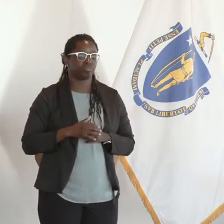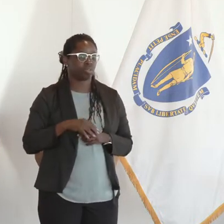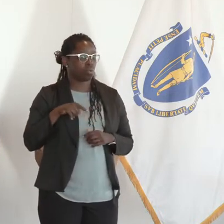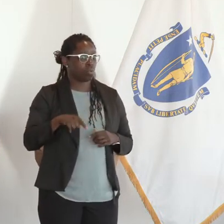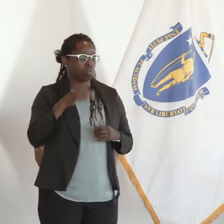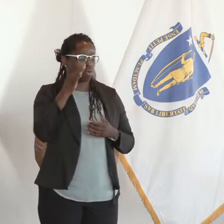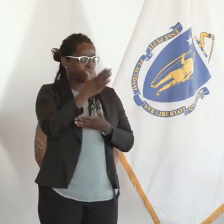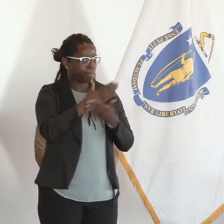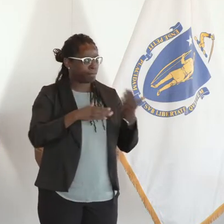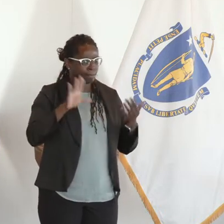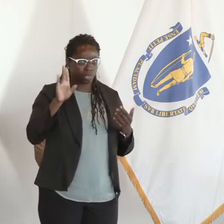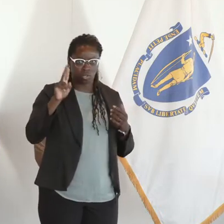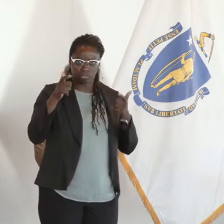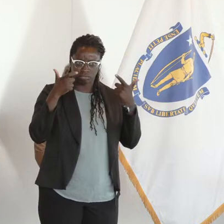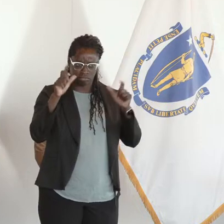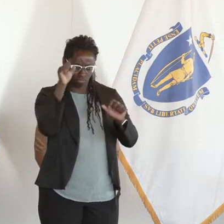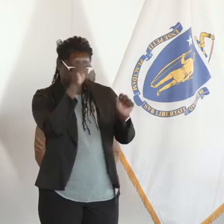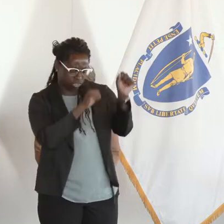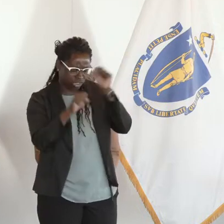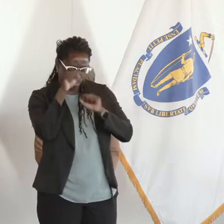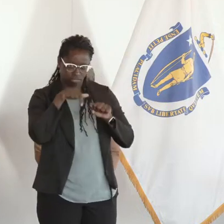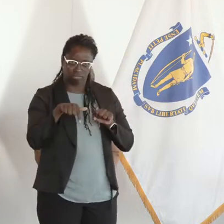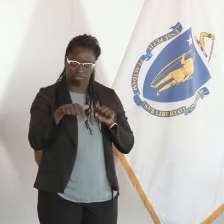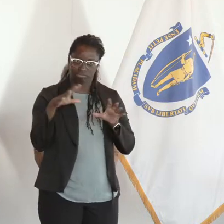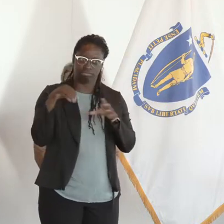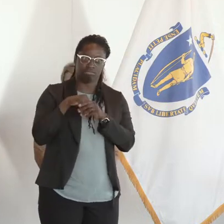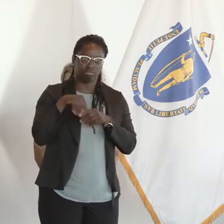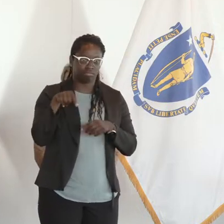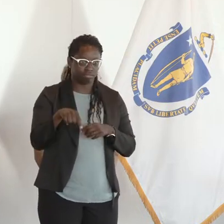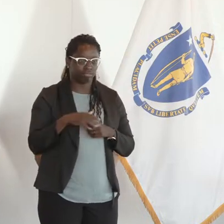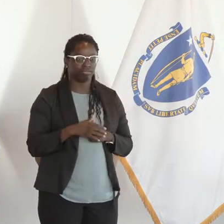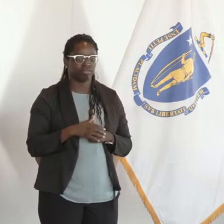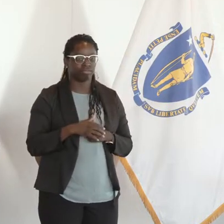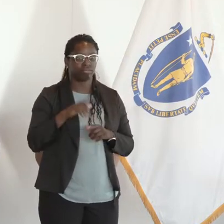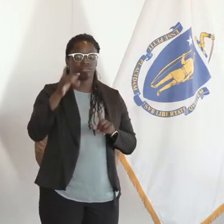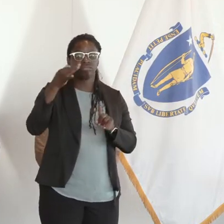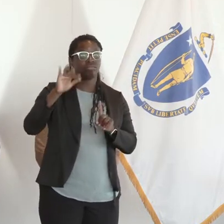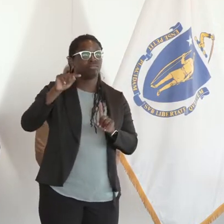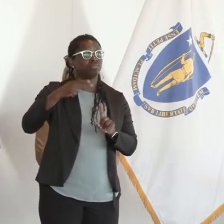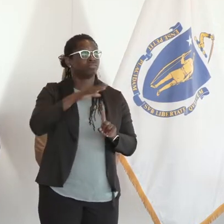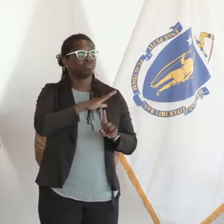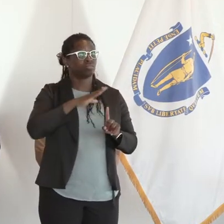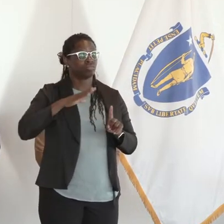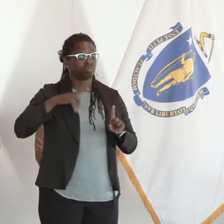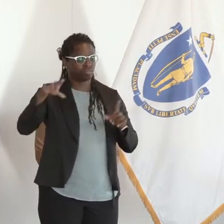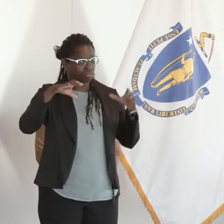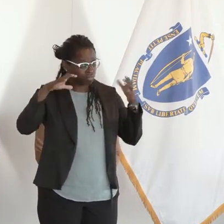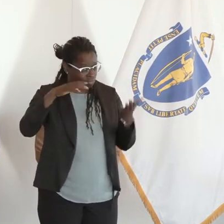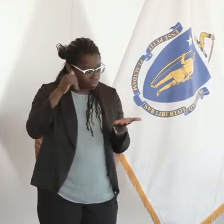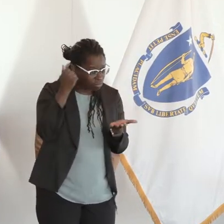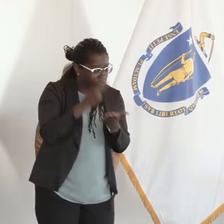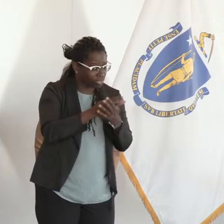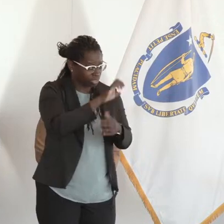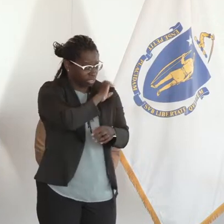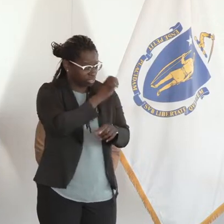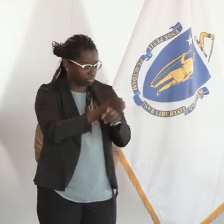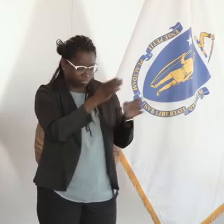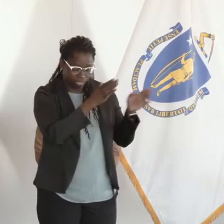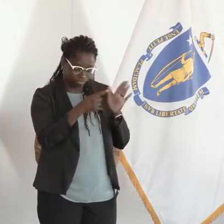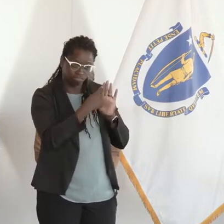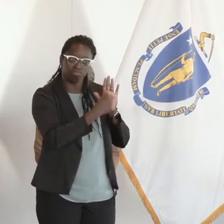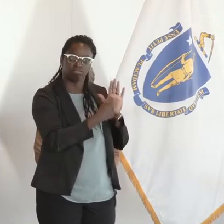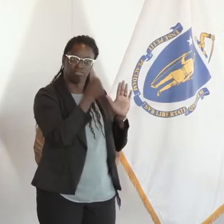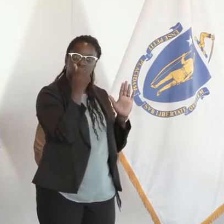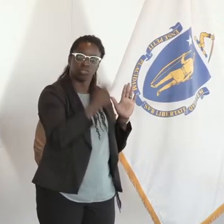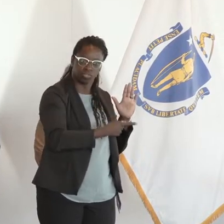In 2017, our Board of Trustees approved an ambitious climate action plan that set a goal of net zero direct emissions by